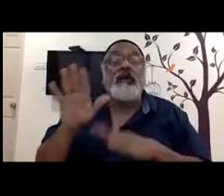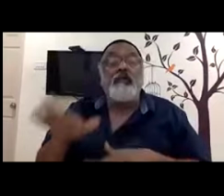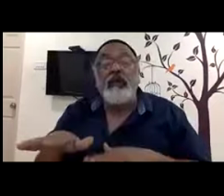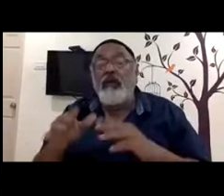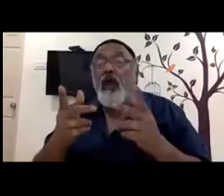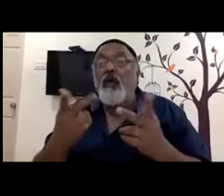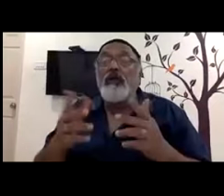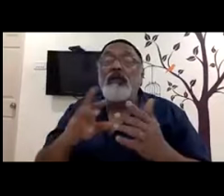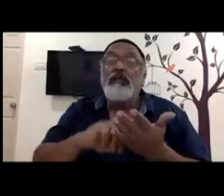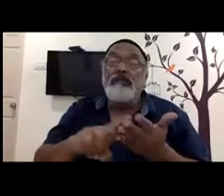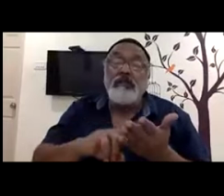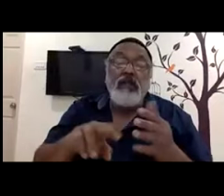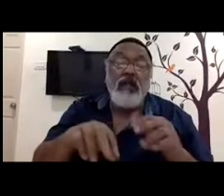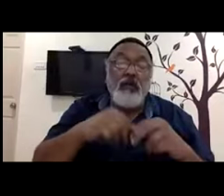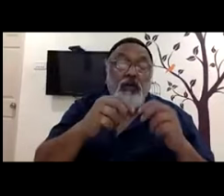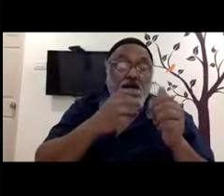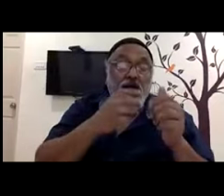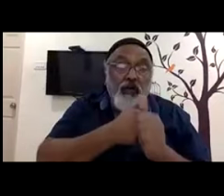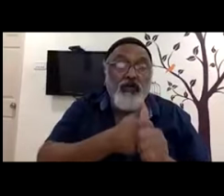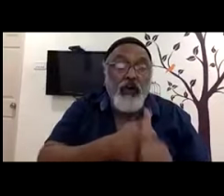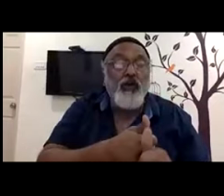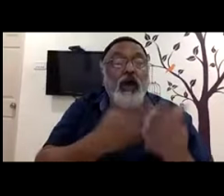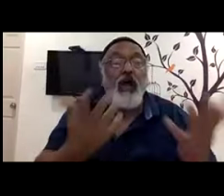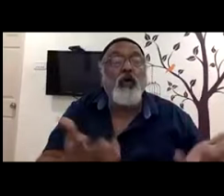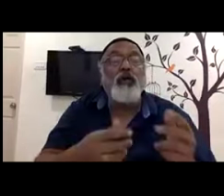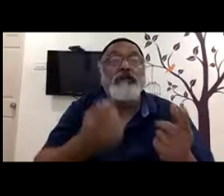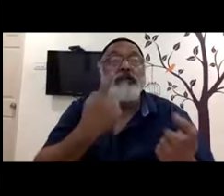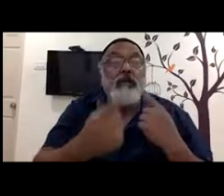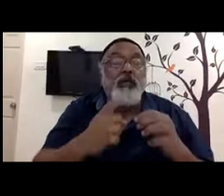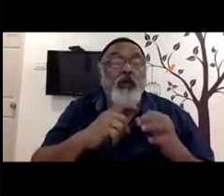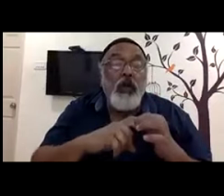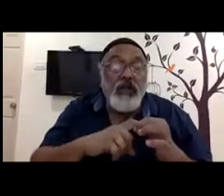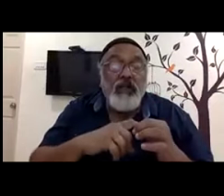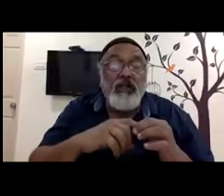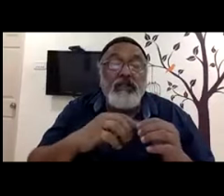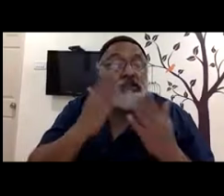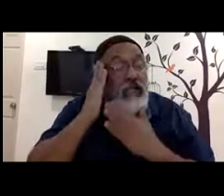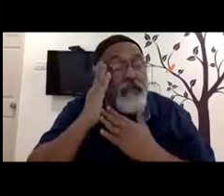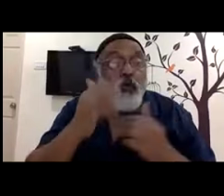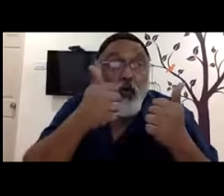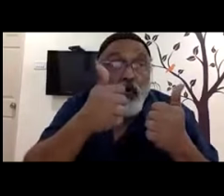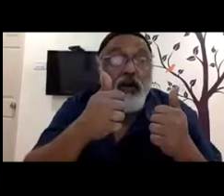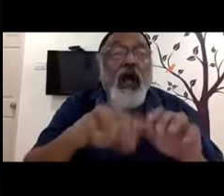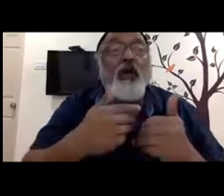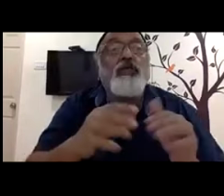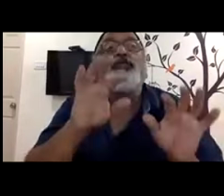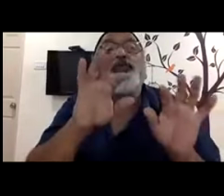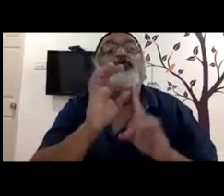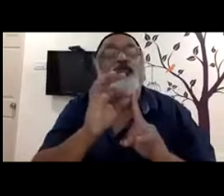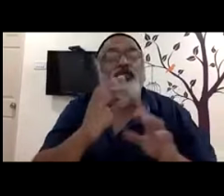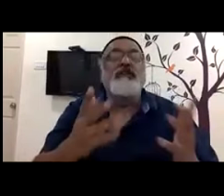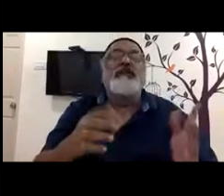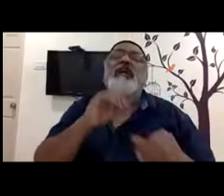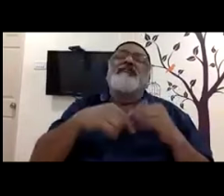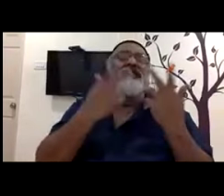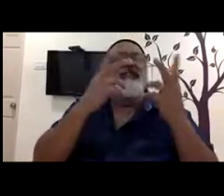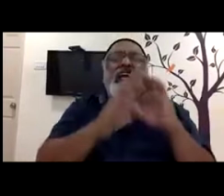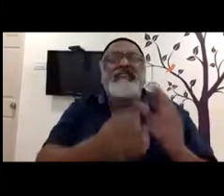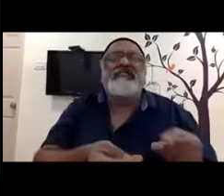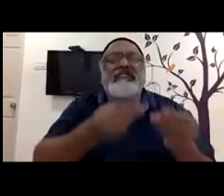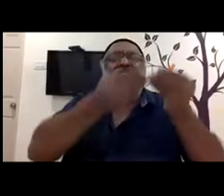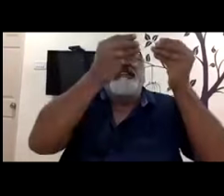doing and what discipline I'm from, but then let's not go into that. So then those are our variables, things that we'll measure, and